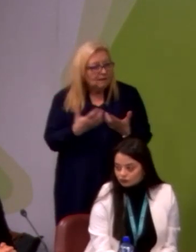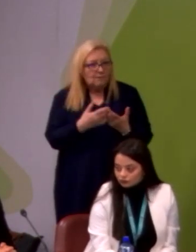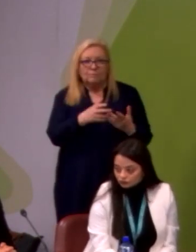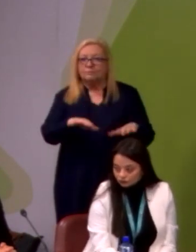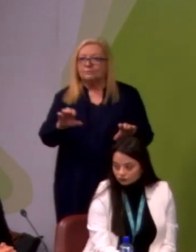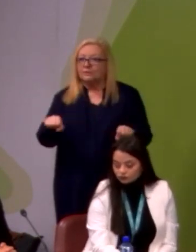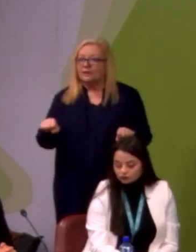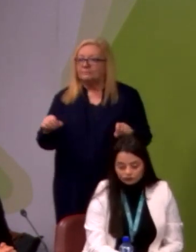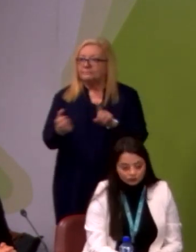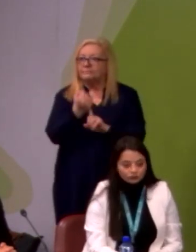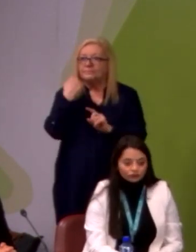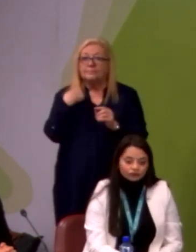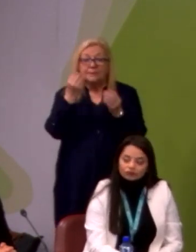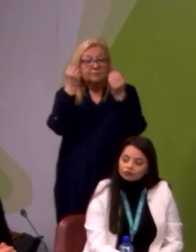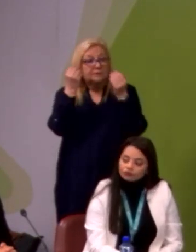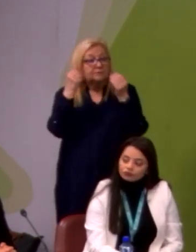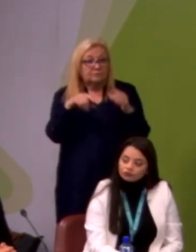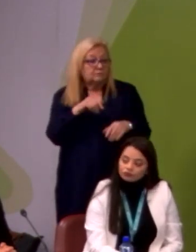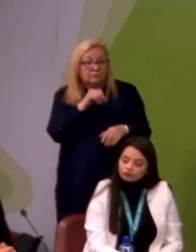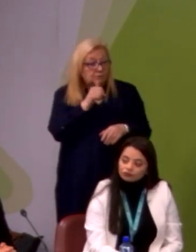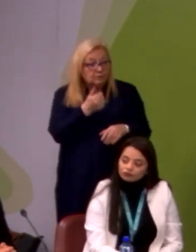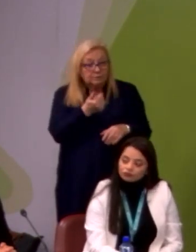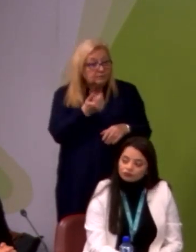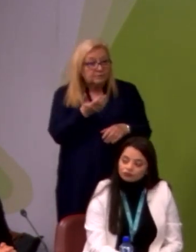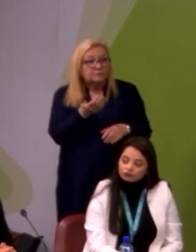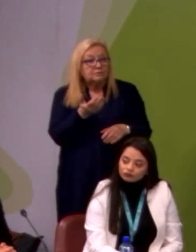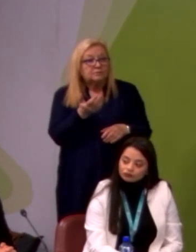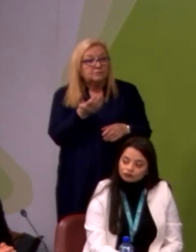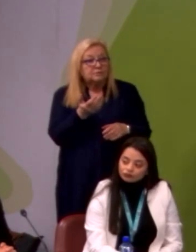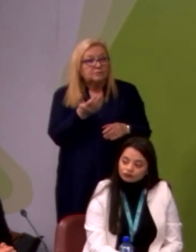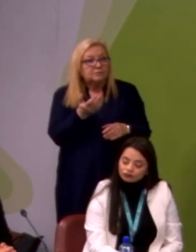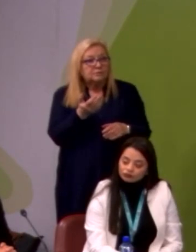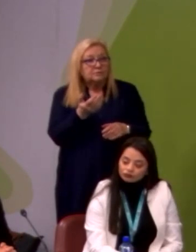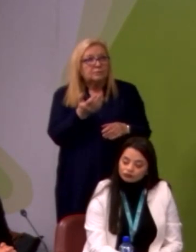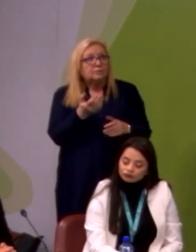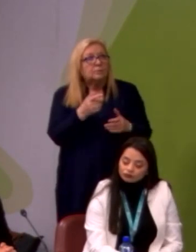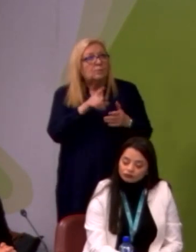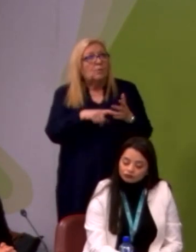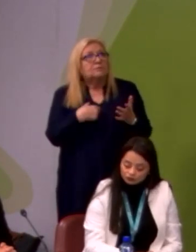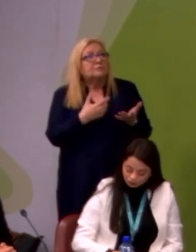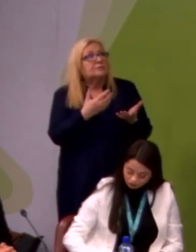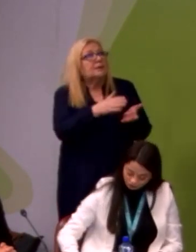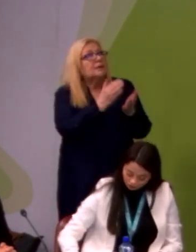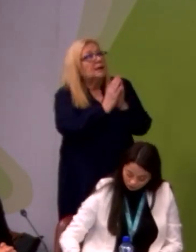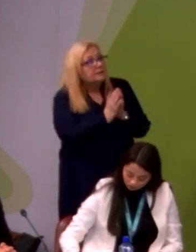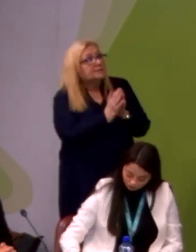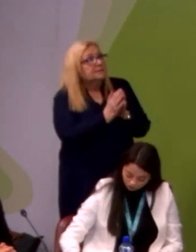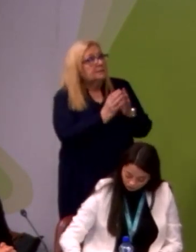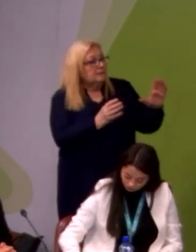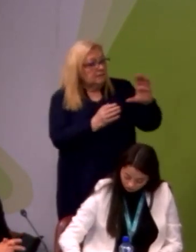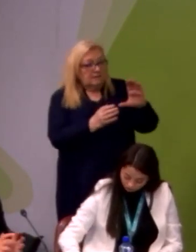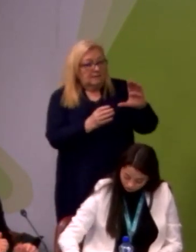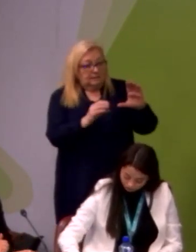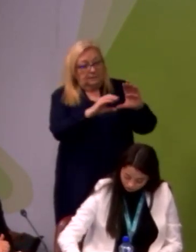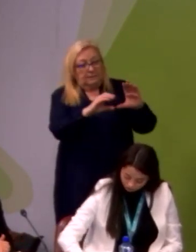need when it's not even enough for what's being asked for? So what does that mean? What does the funding issue